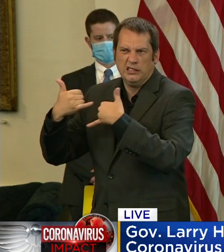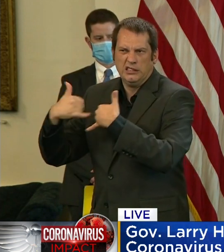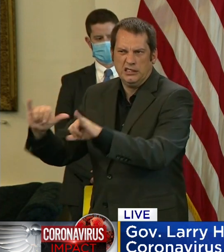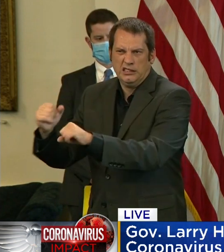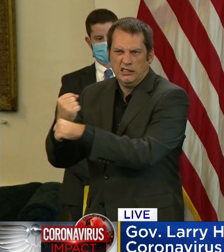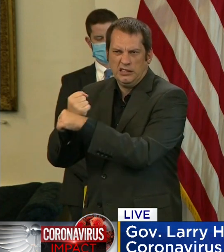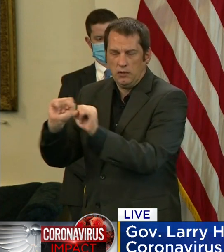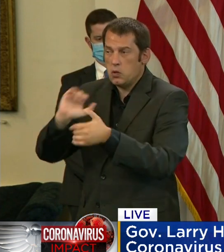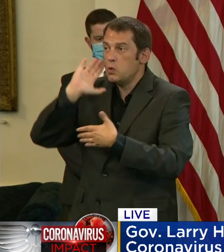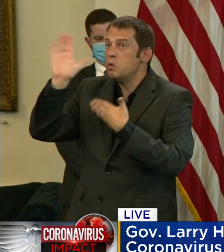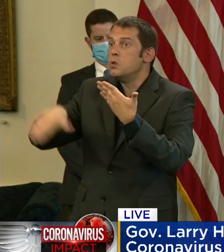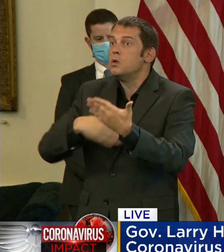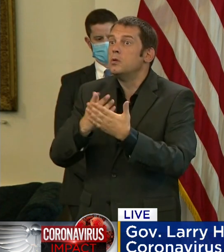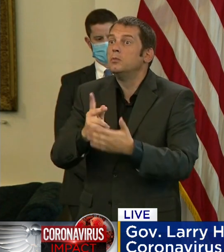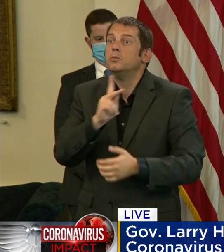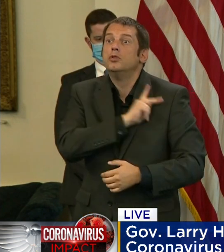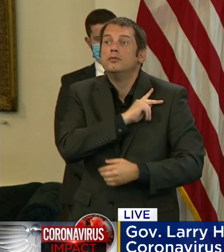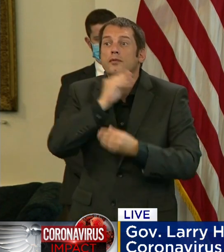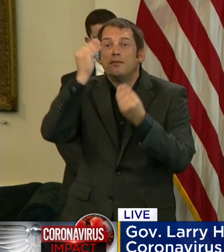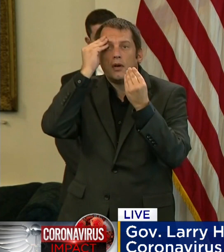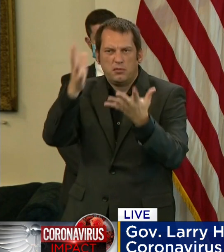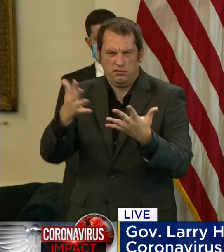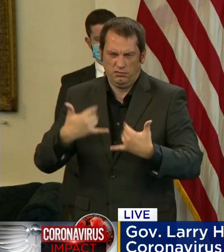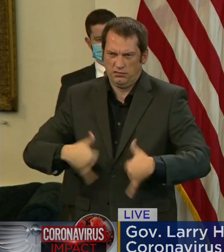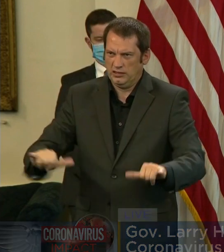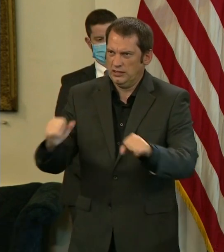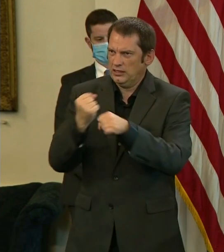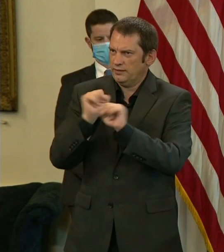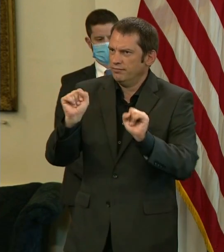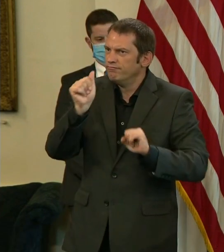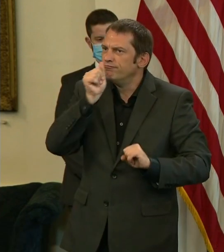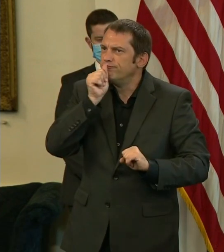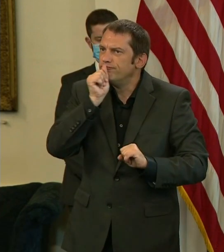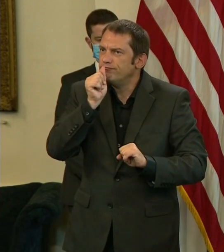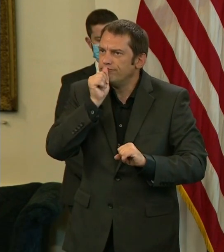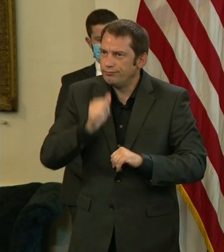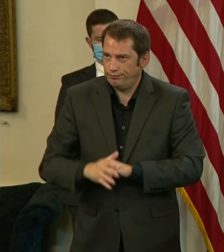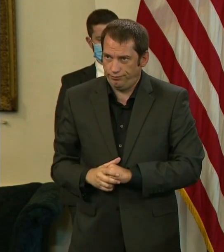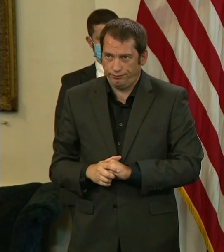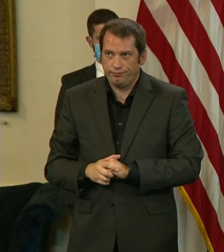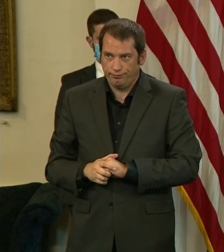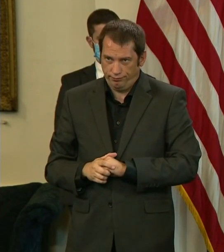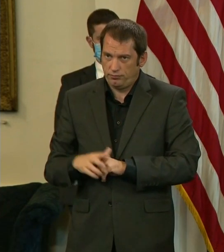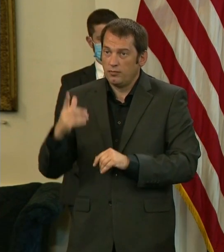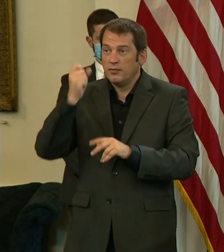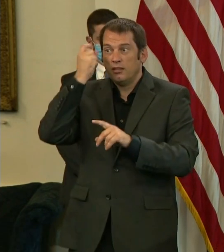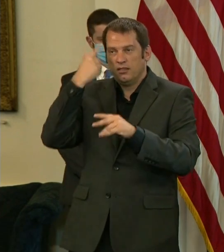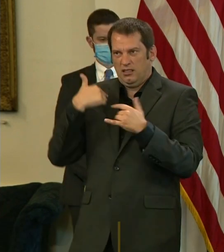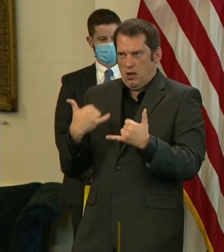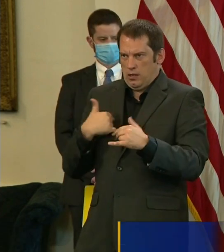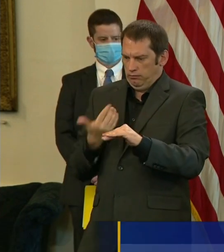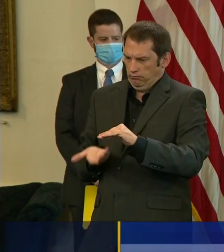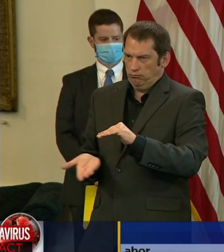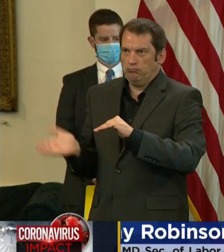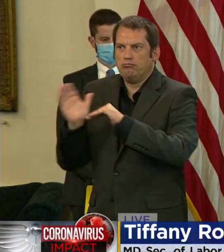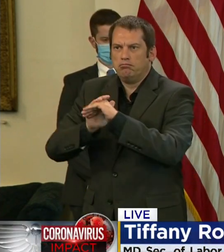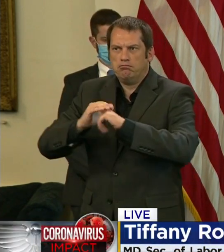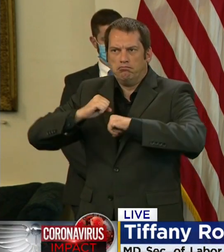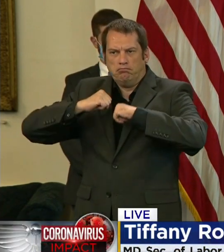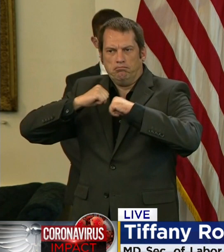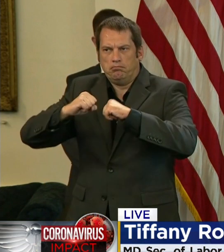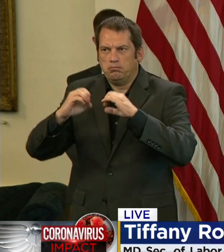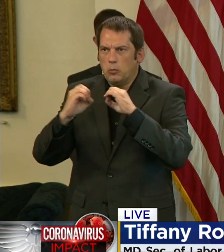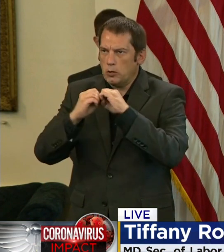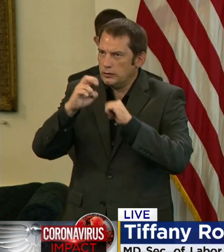actions to even further enhance security, and we will continue to closely monitor our unemployment insurance system out of an abundance of caution to